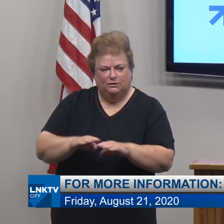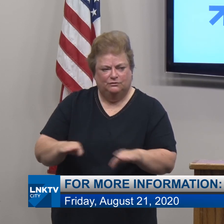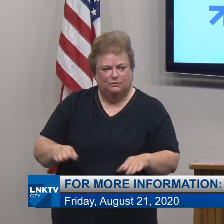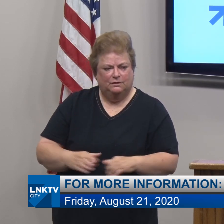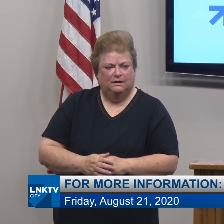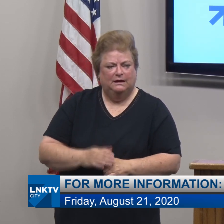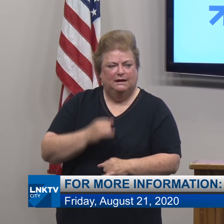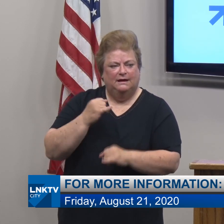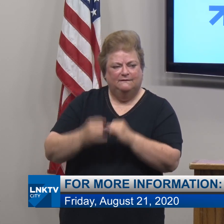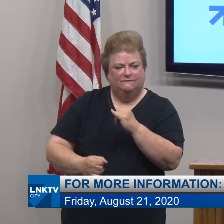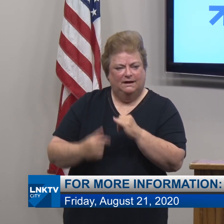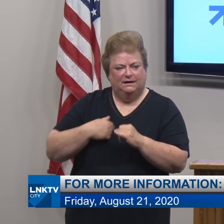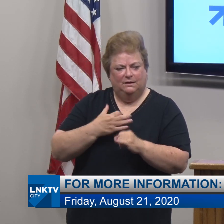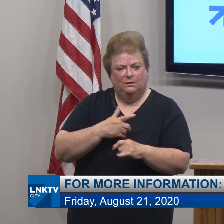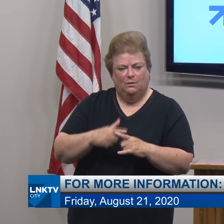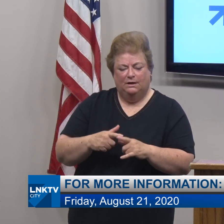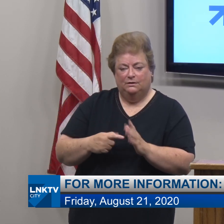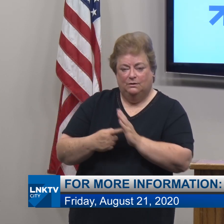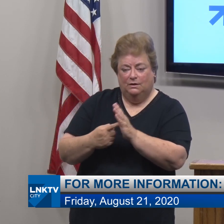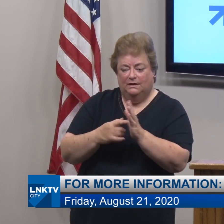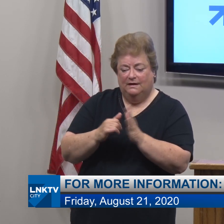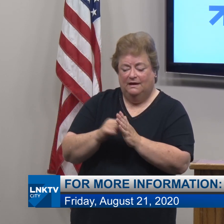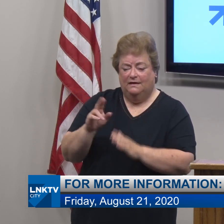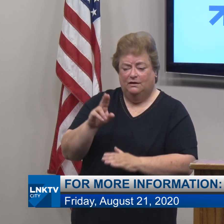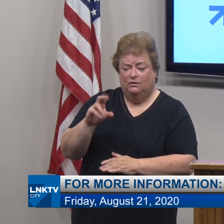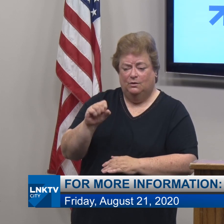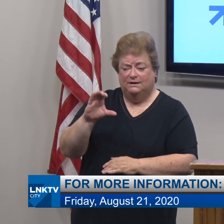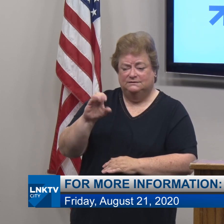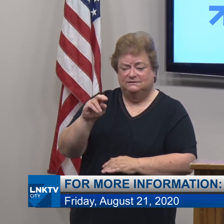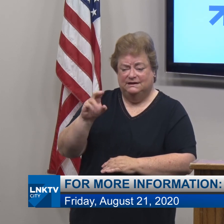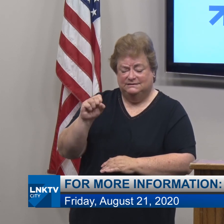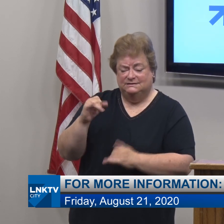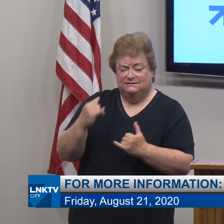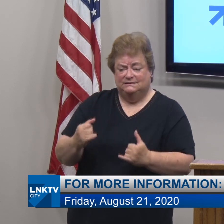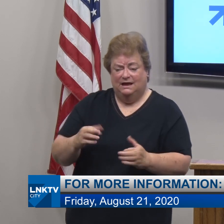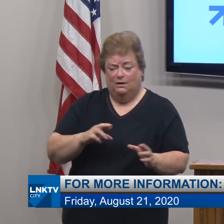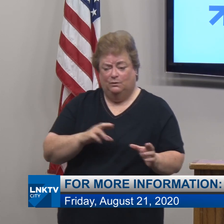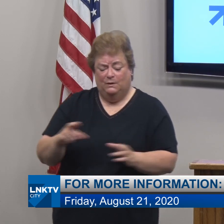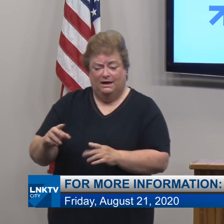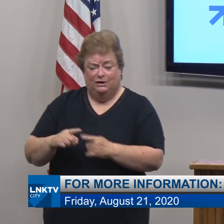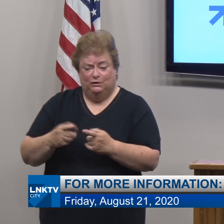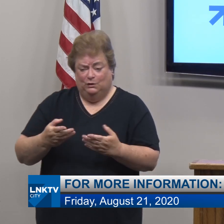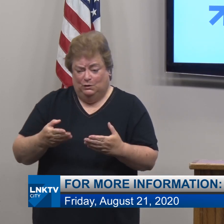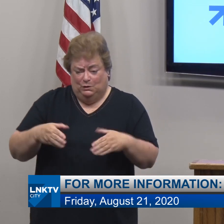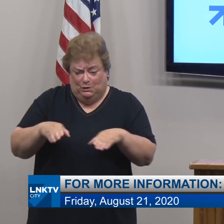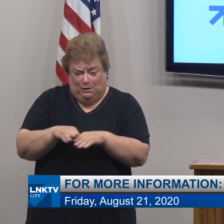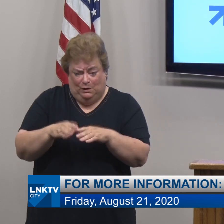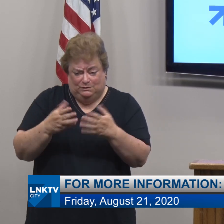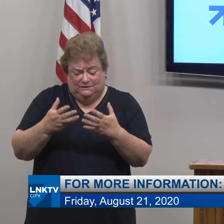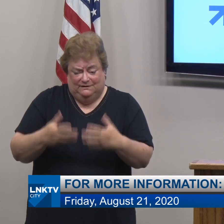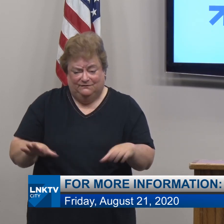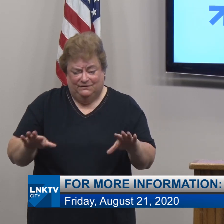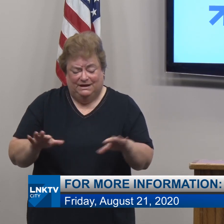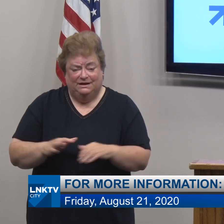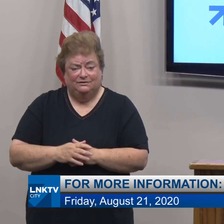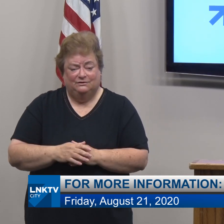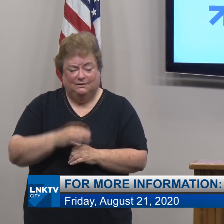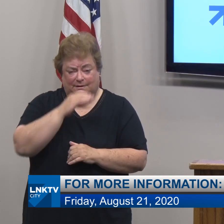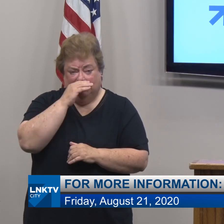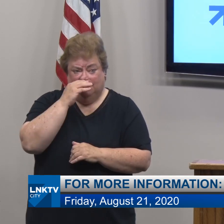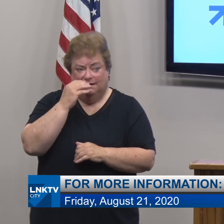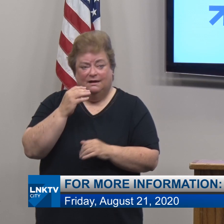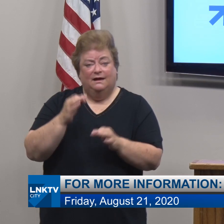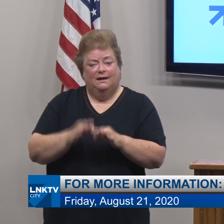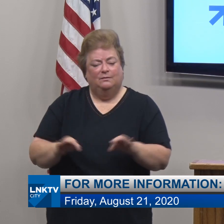we want to just highlight that the U.S. Census is getting ready to wrap up, and it is extremely important that everyone